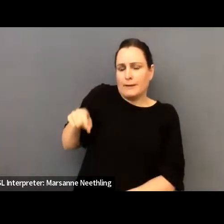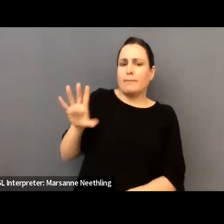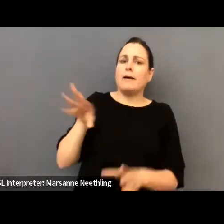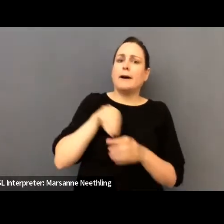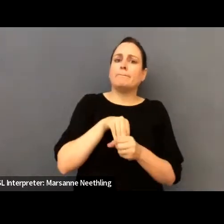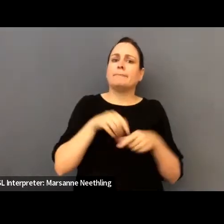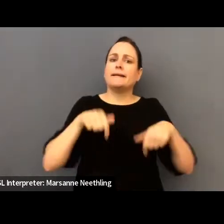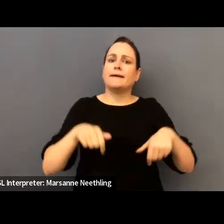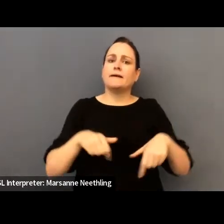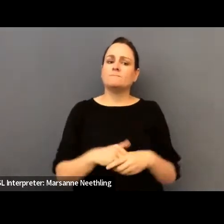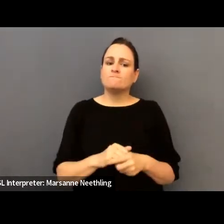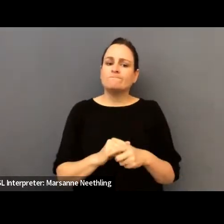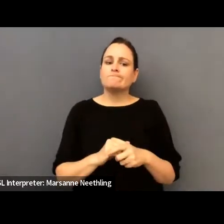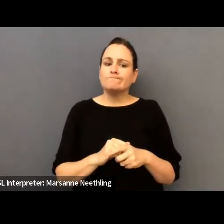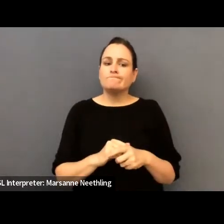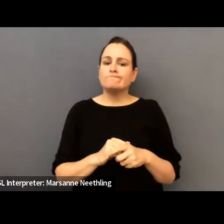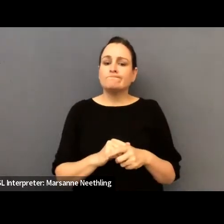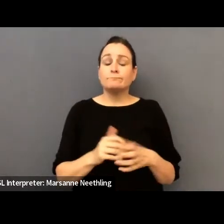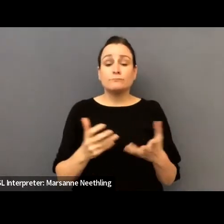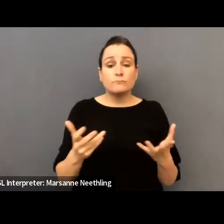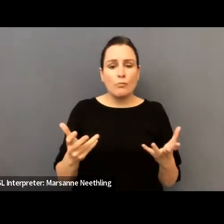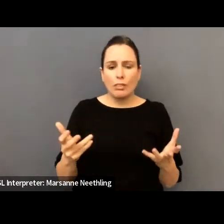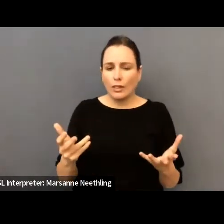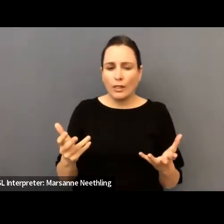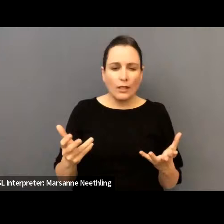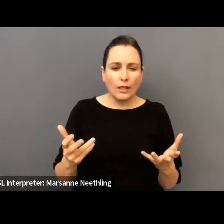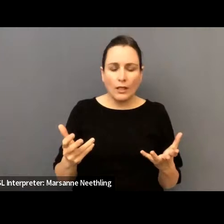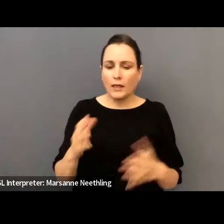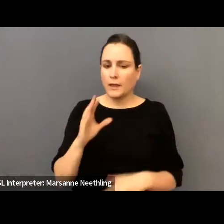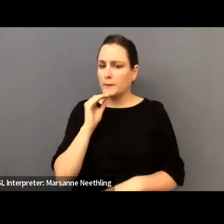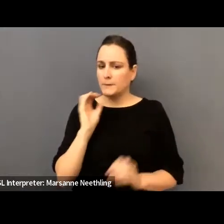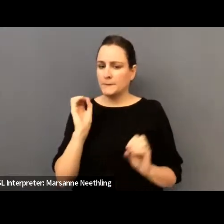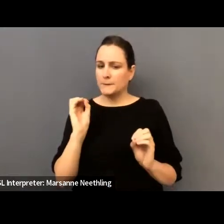Okay, so we had a